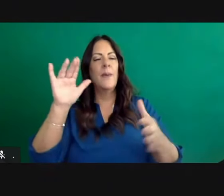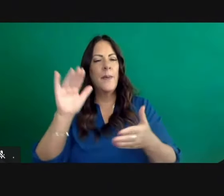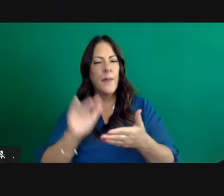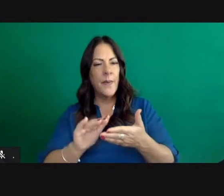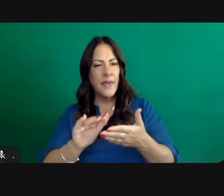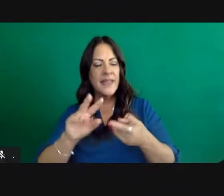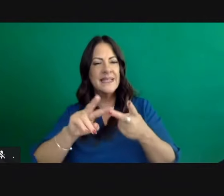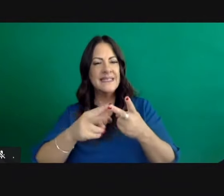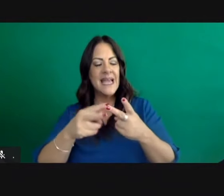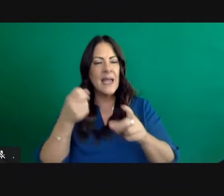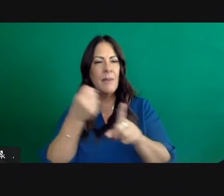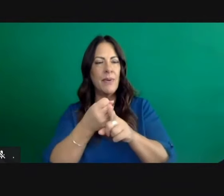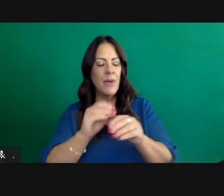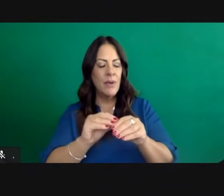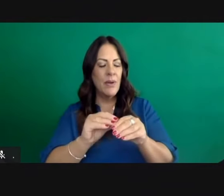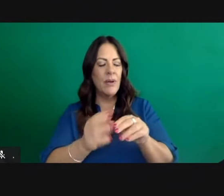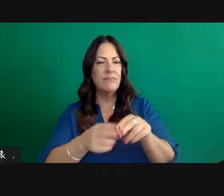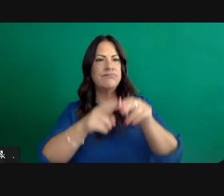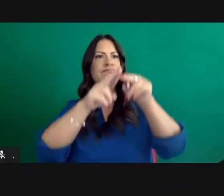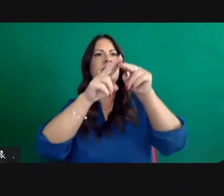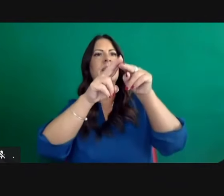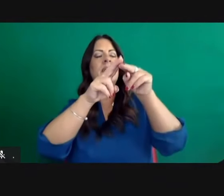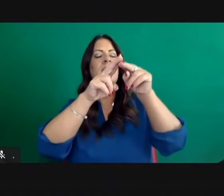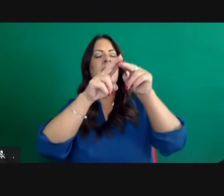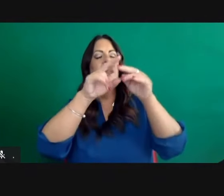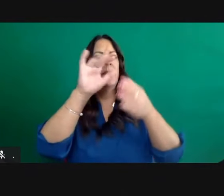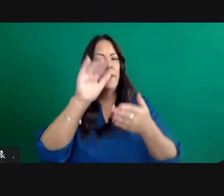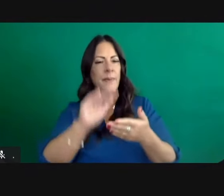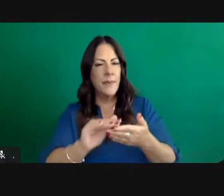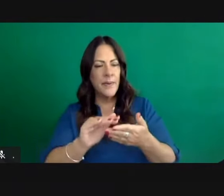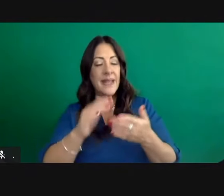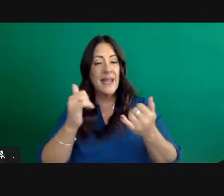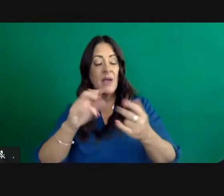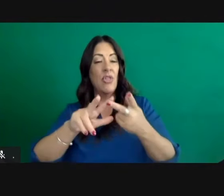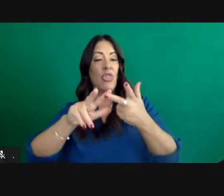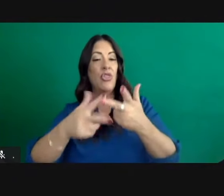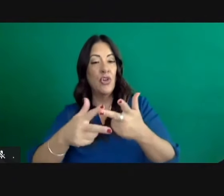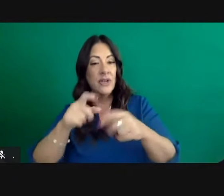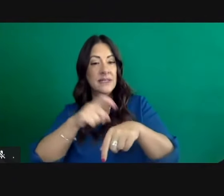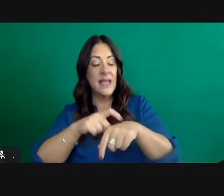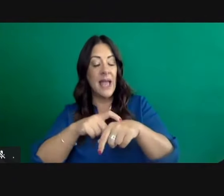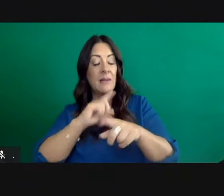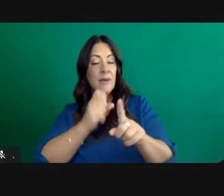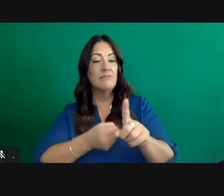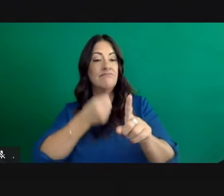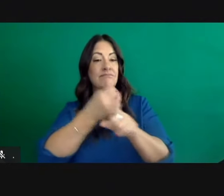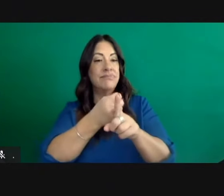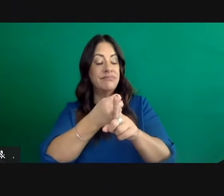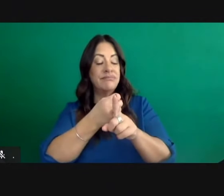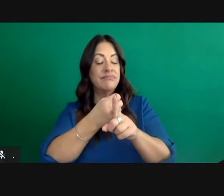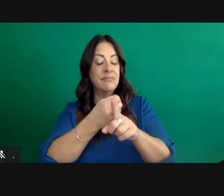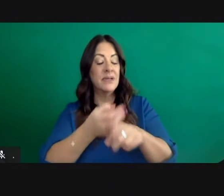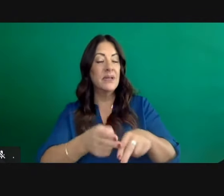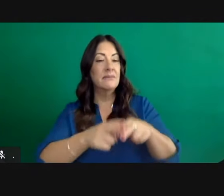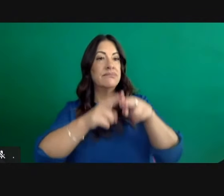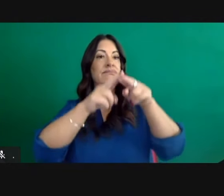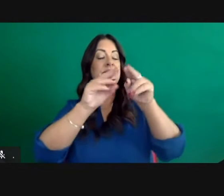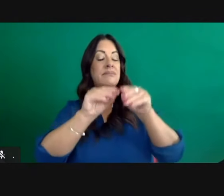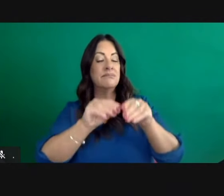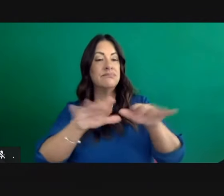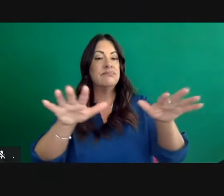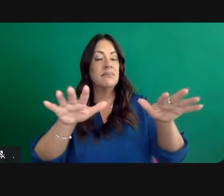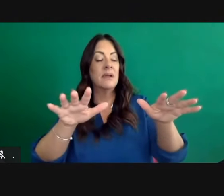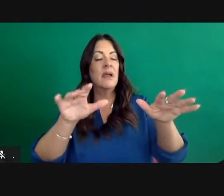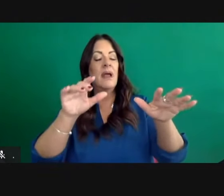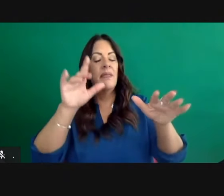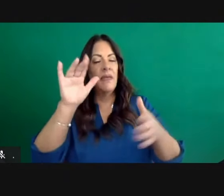next wave might be modest, or are we just delayed from getting into our dark winter? Some counties across the state have mentioned